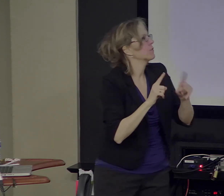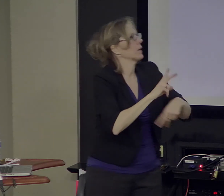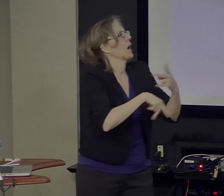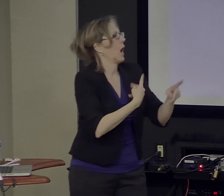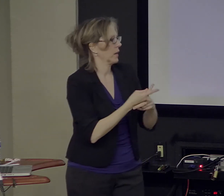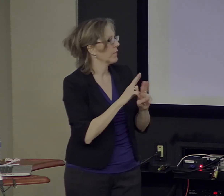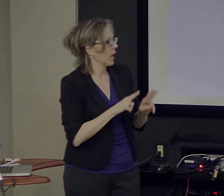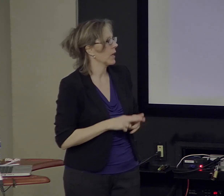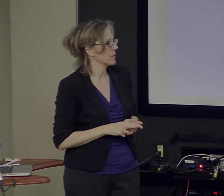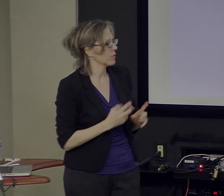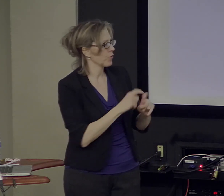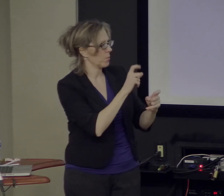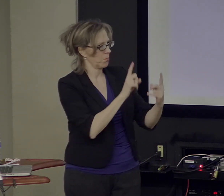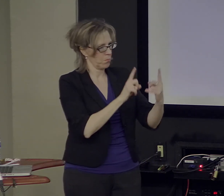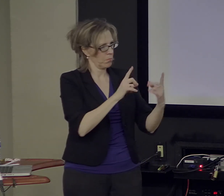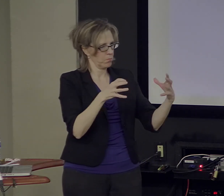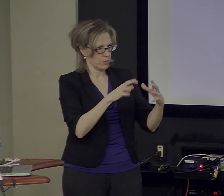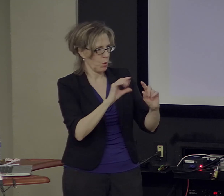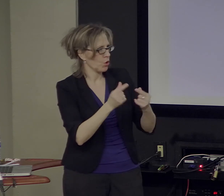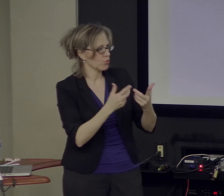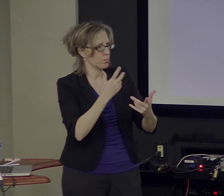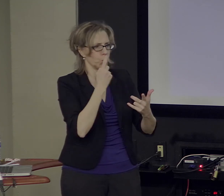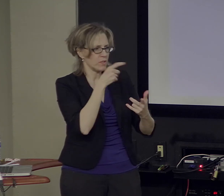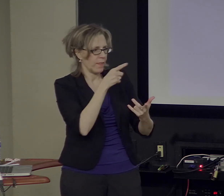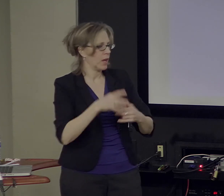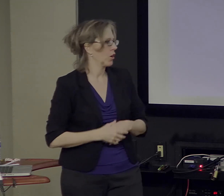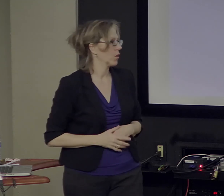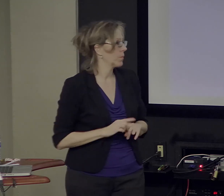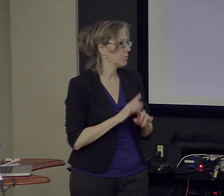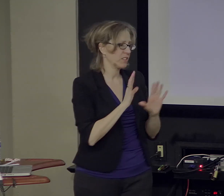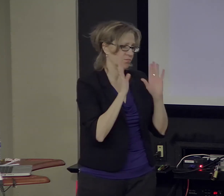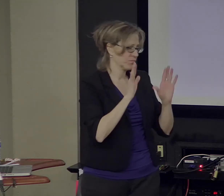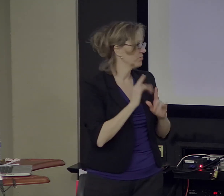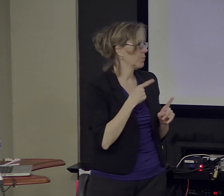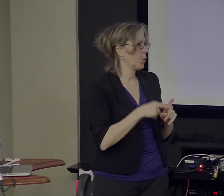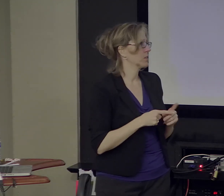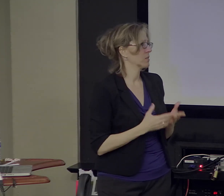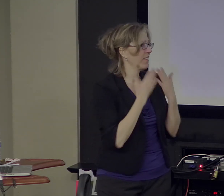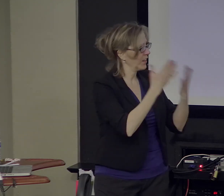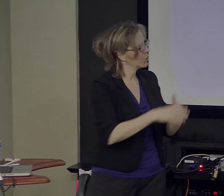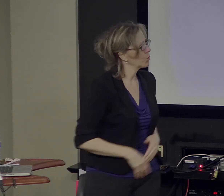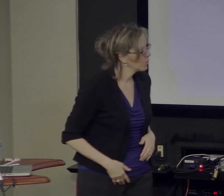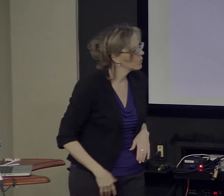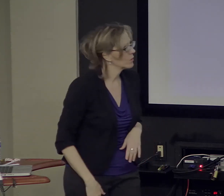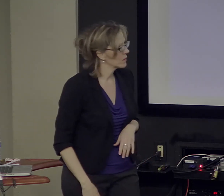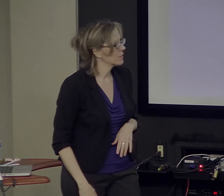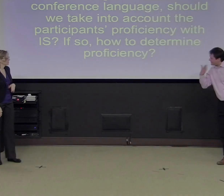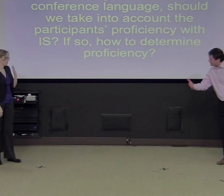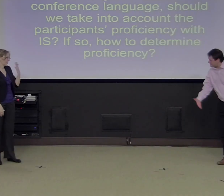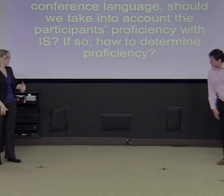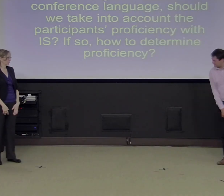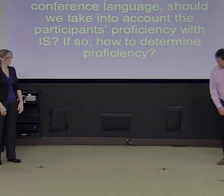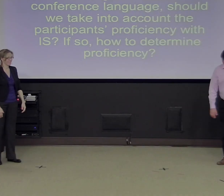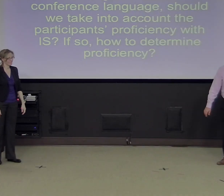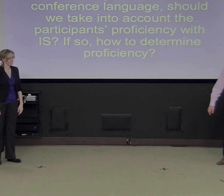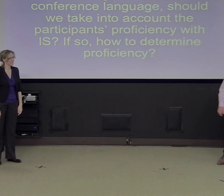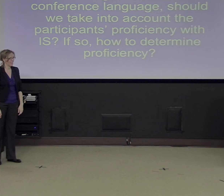audience would understand you, but certainly there would be people that you wouldn't be able to negotiate the language for. It's fascinating. Thank you very much,